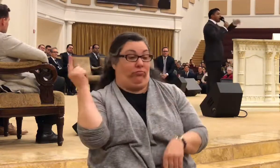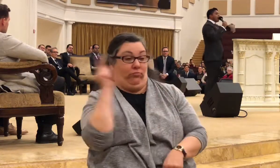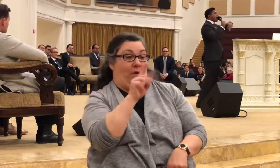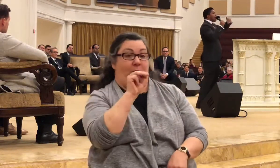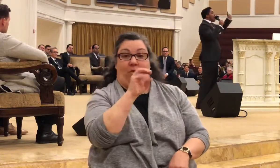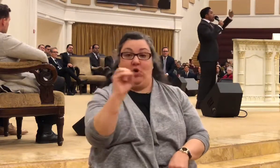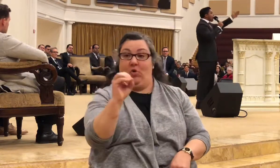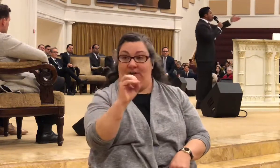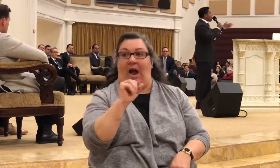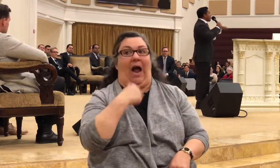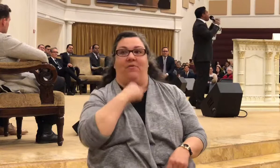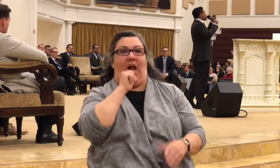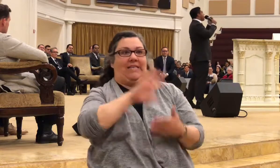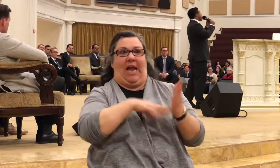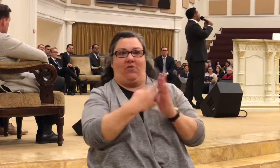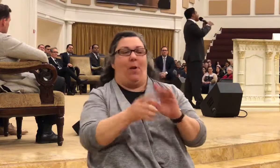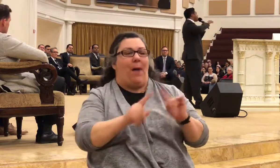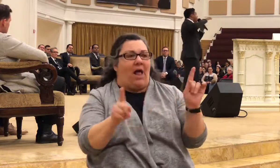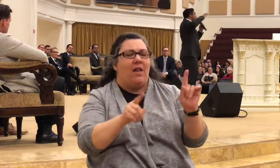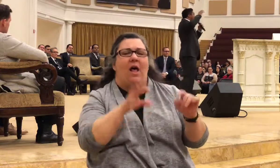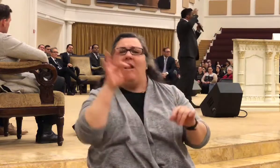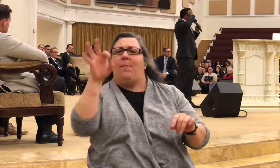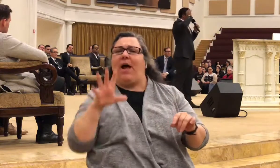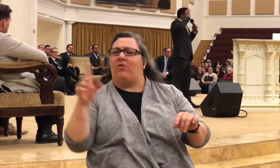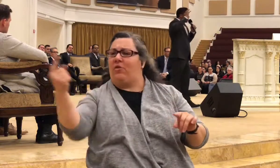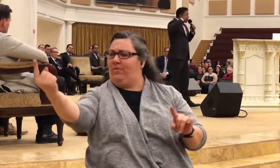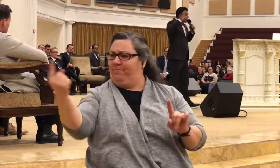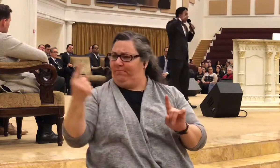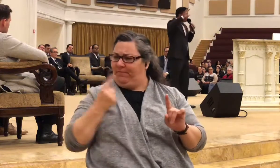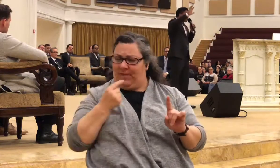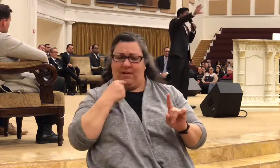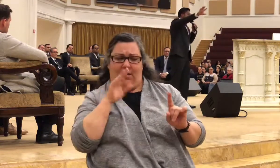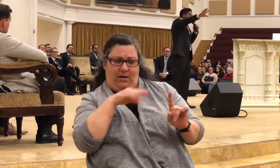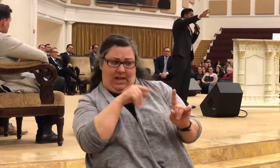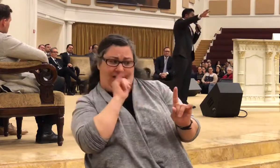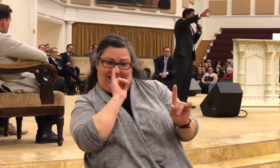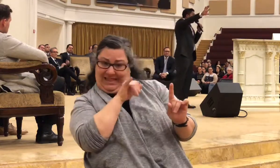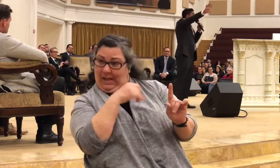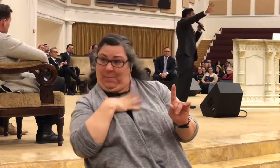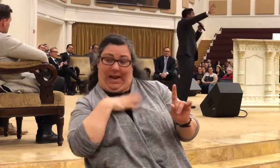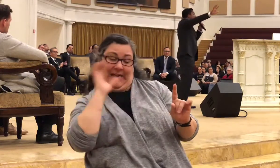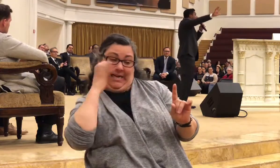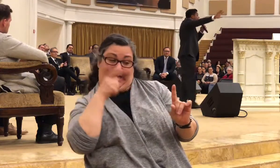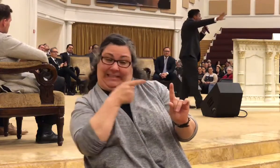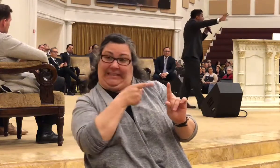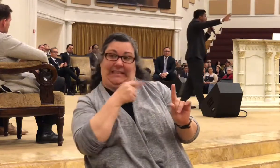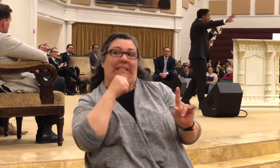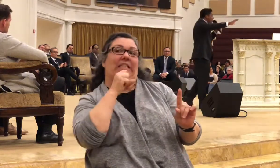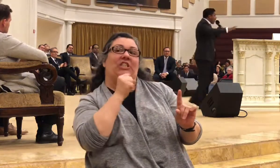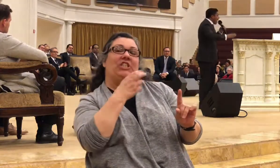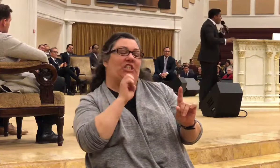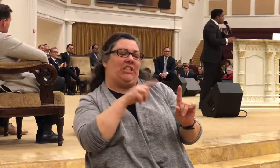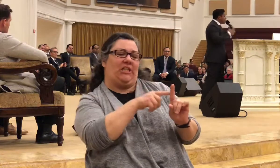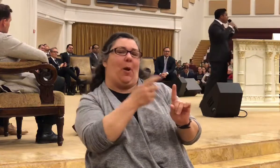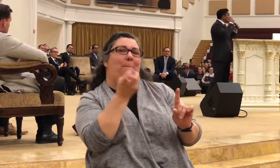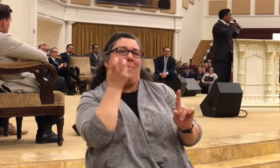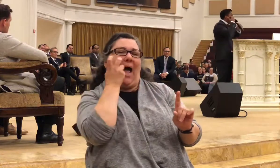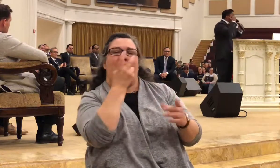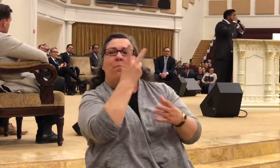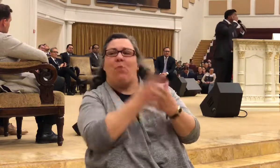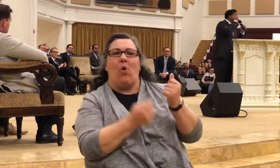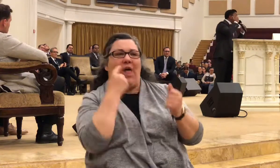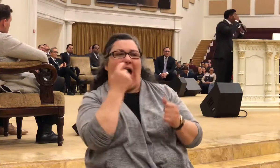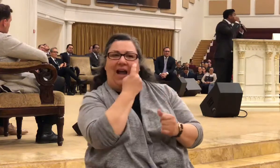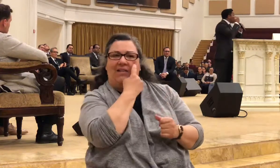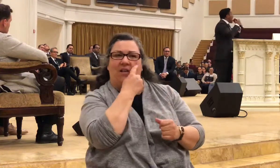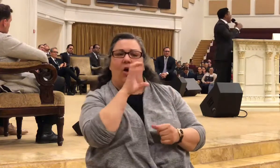if you want to say that. And I remember all of a sudden the pastor, he told me, he said, "You know, this is my cousin here, and she's blind in both eyes. She burned